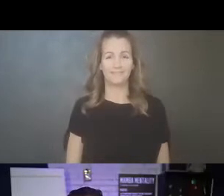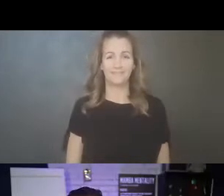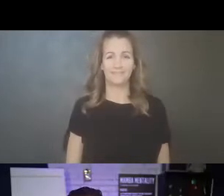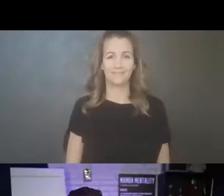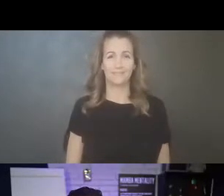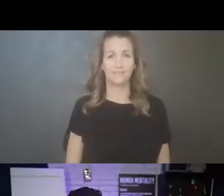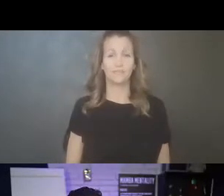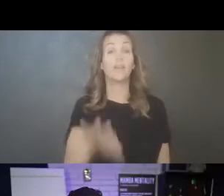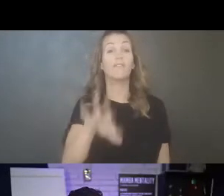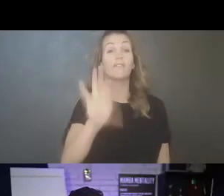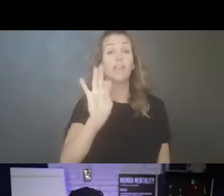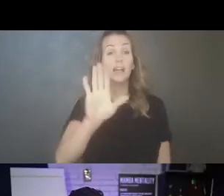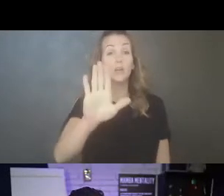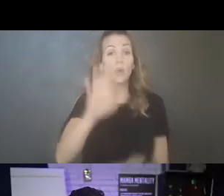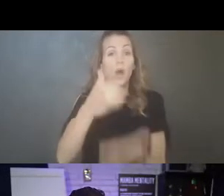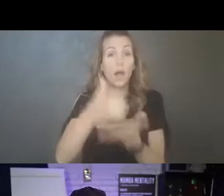So find your cup.